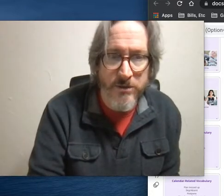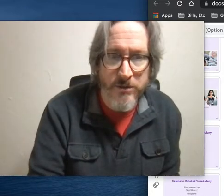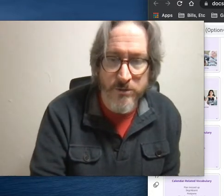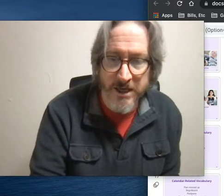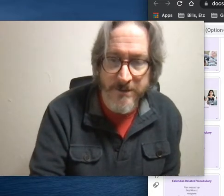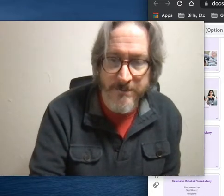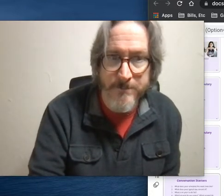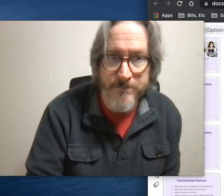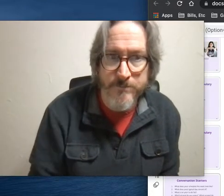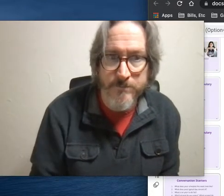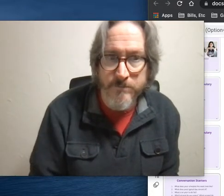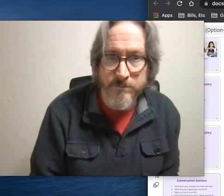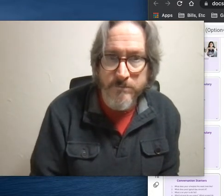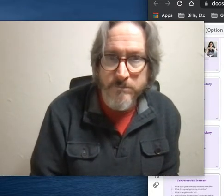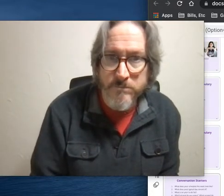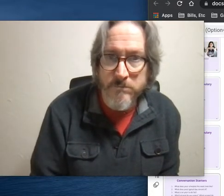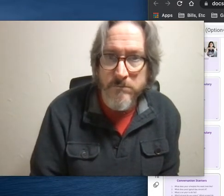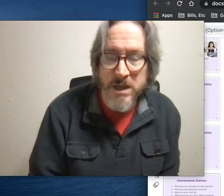5.3.